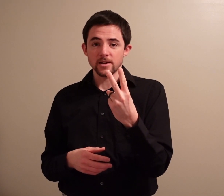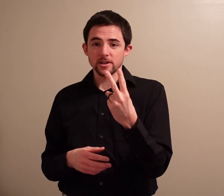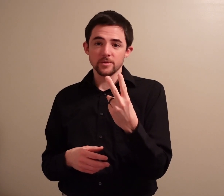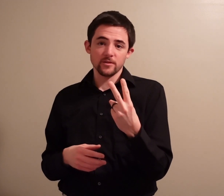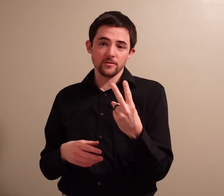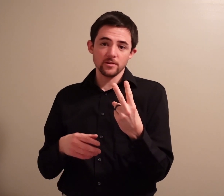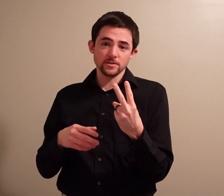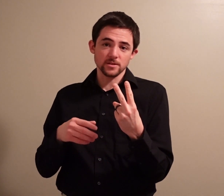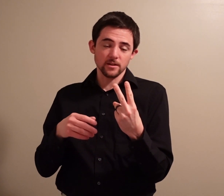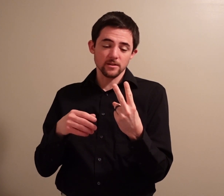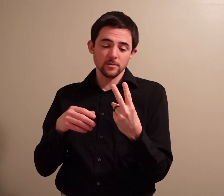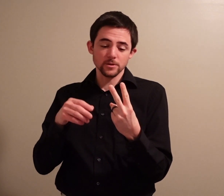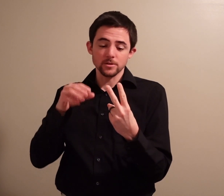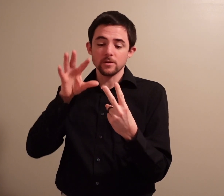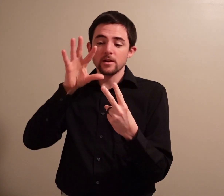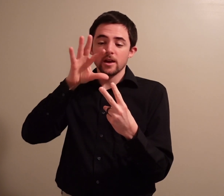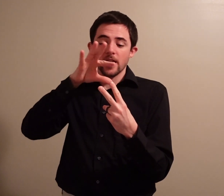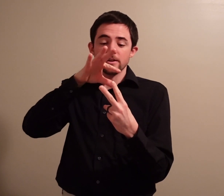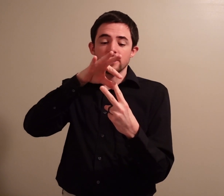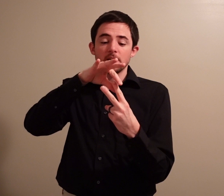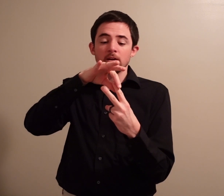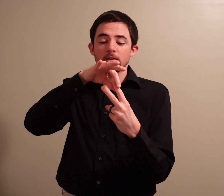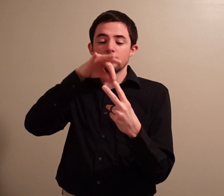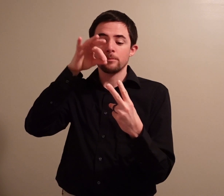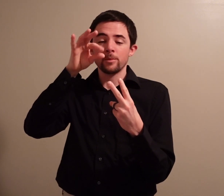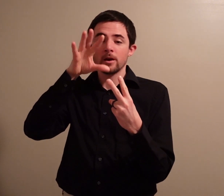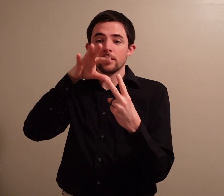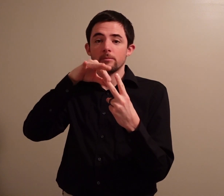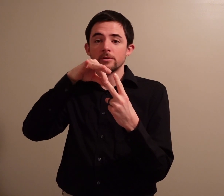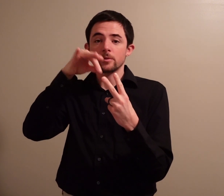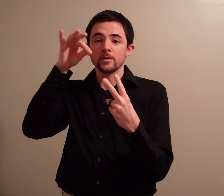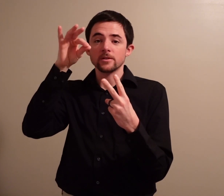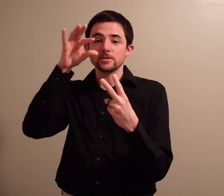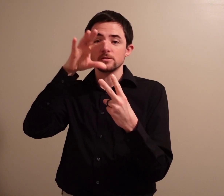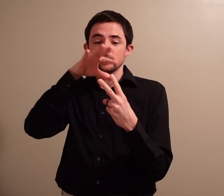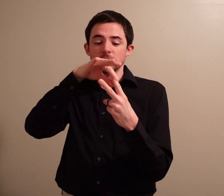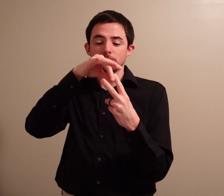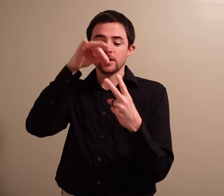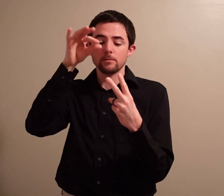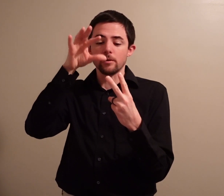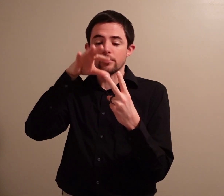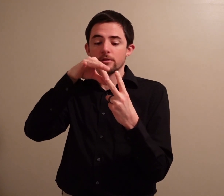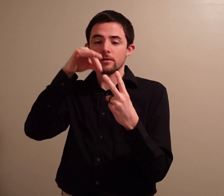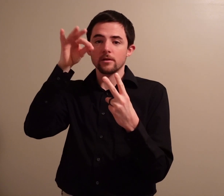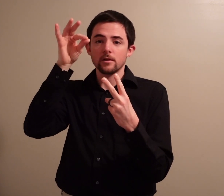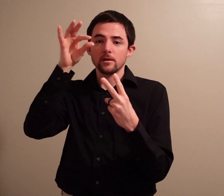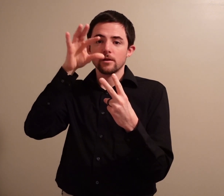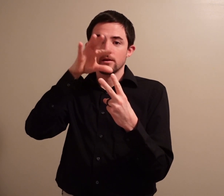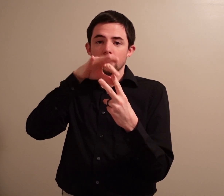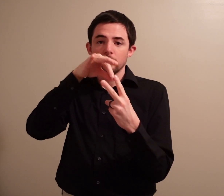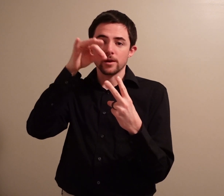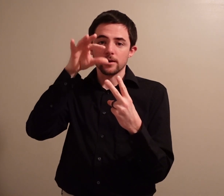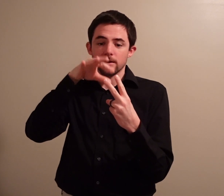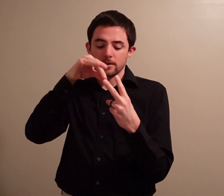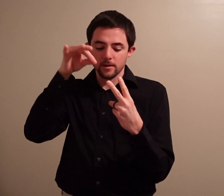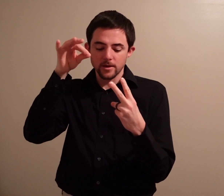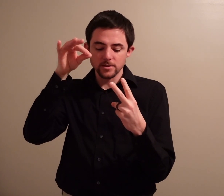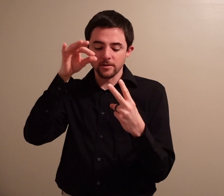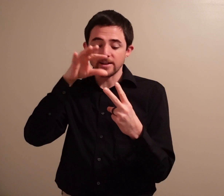shape in front of you, just like the number 2, and you're going to pick between the two. You just pick both. Pick. So that's the